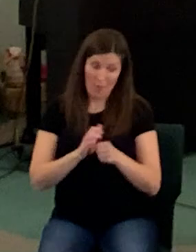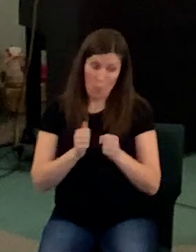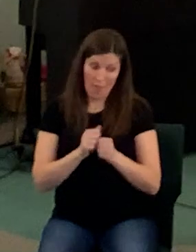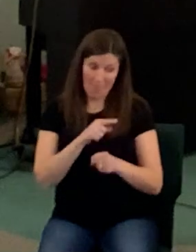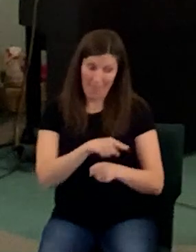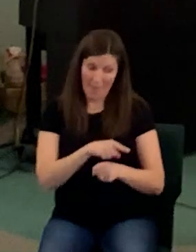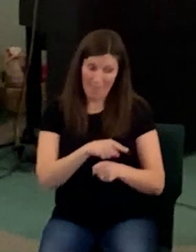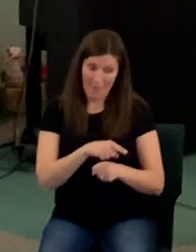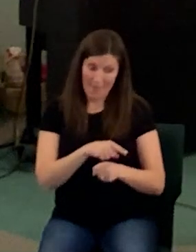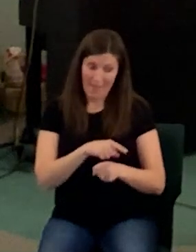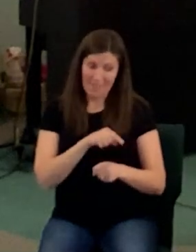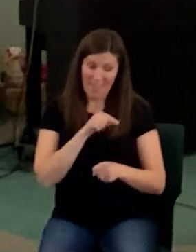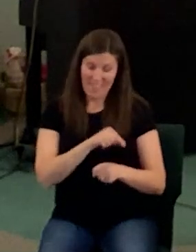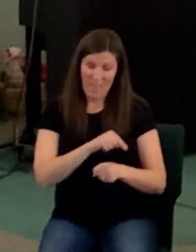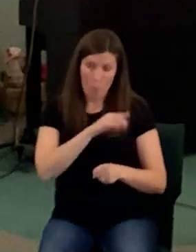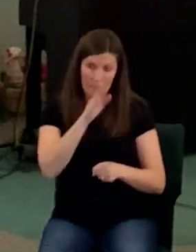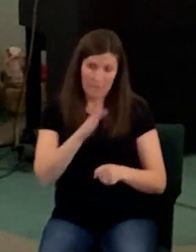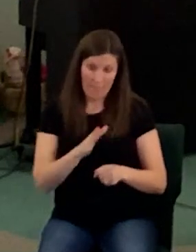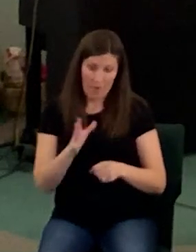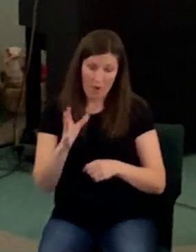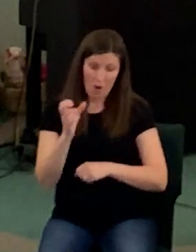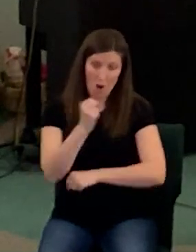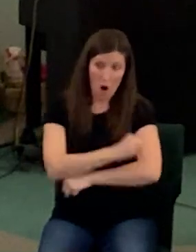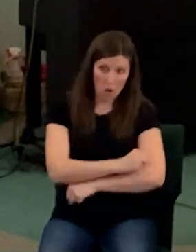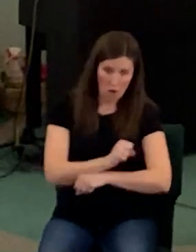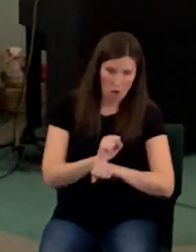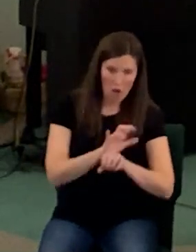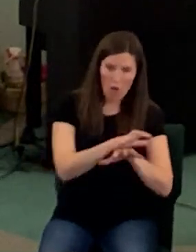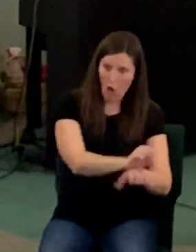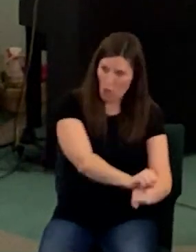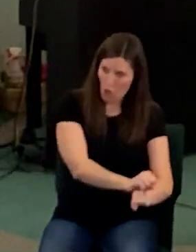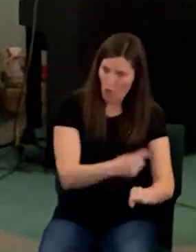though they lived just over the hill in the promised land.